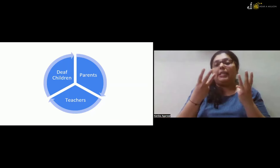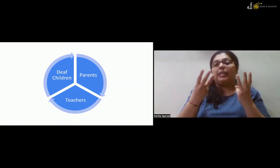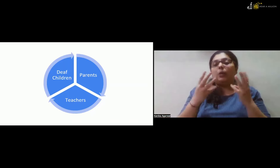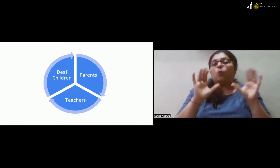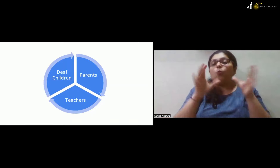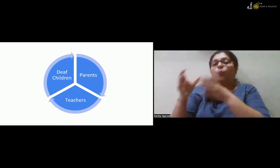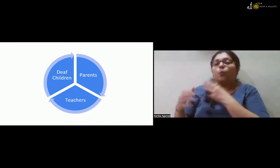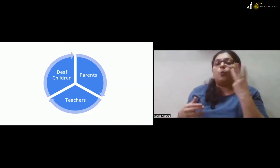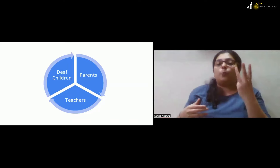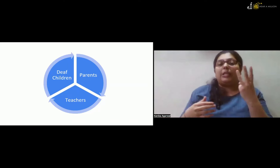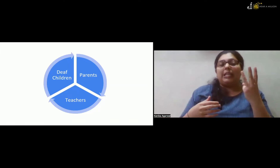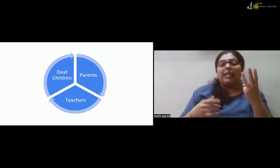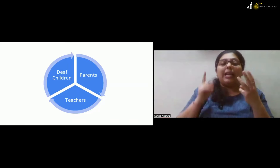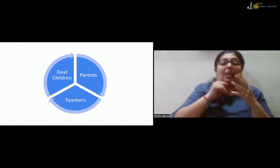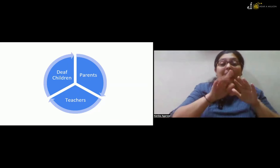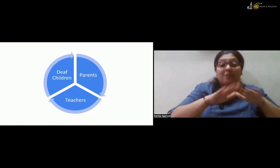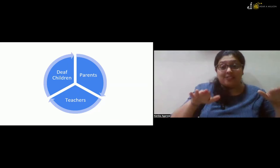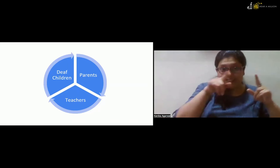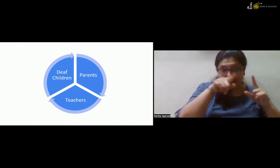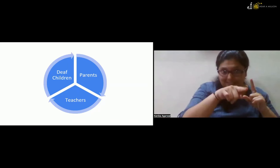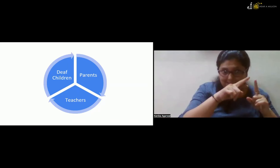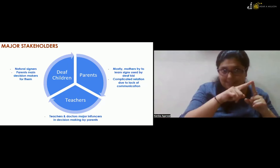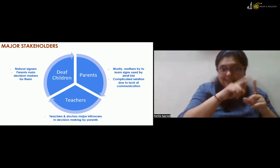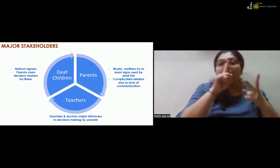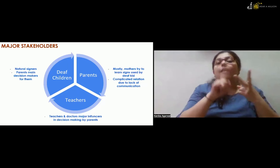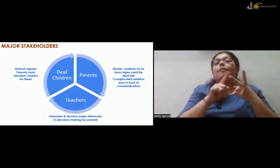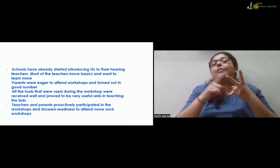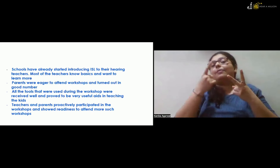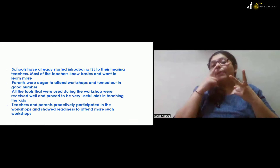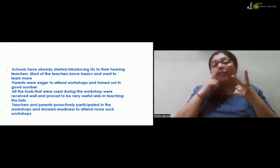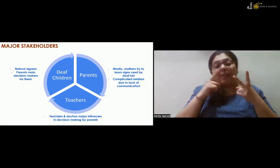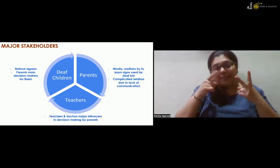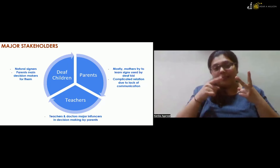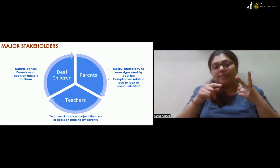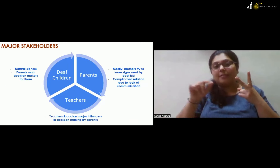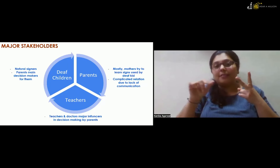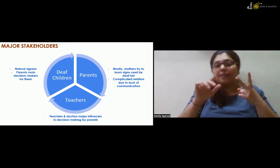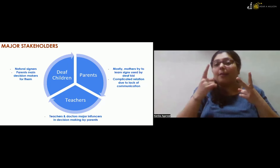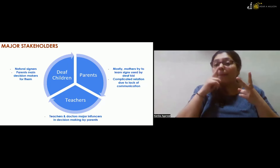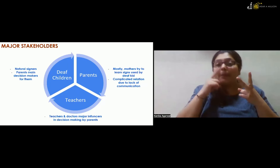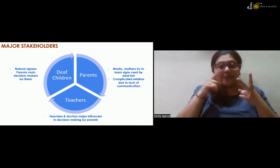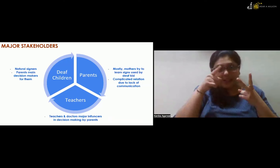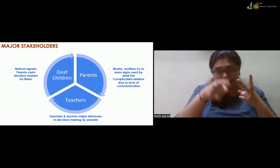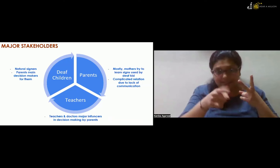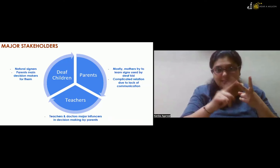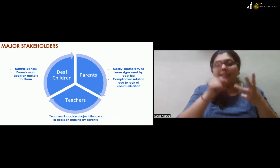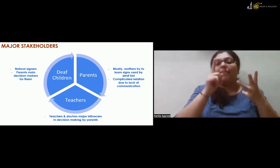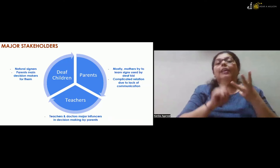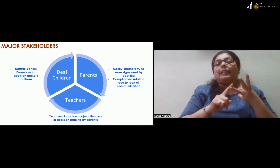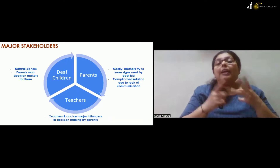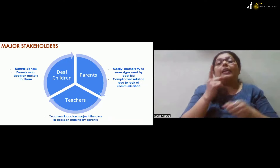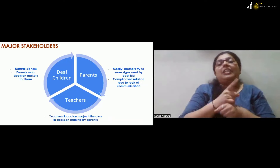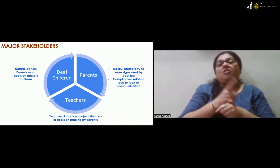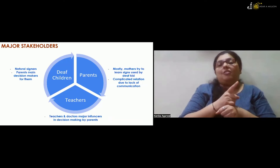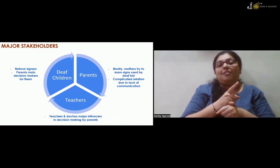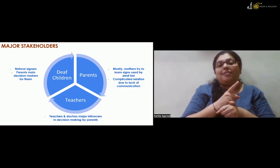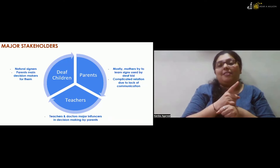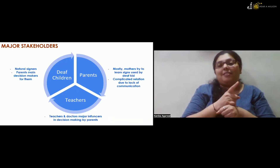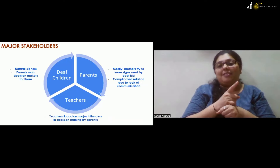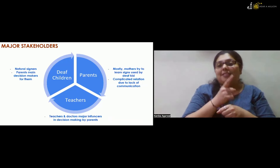The target members, the audience, basically 3 groups: the deaf children, the parents of